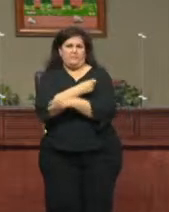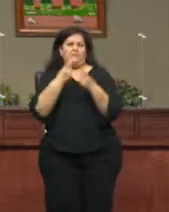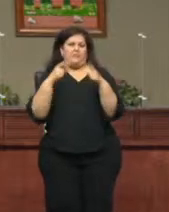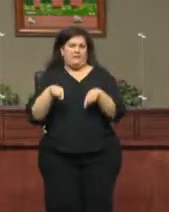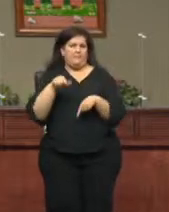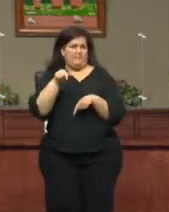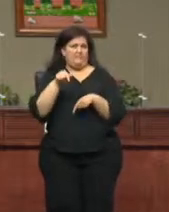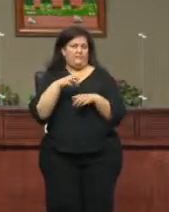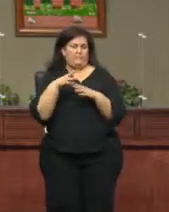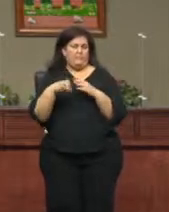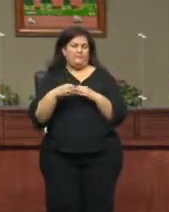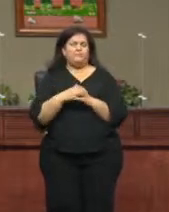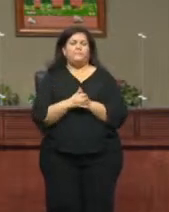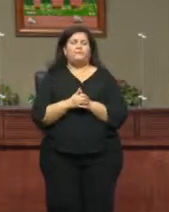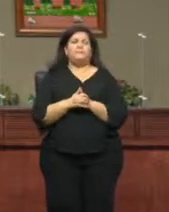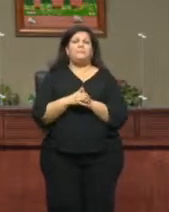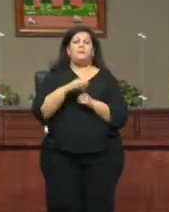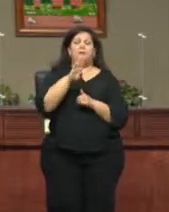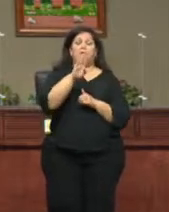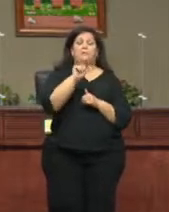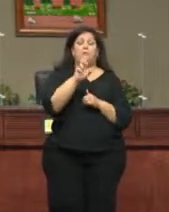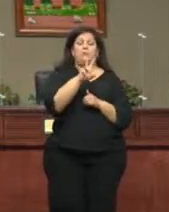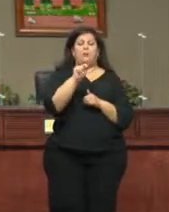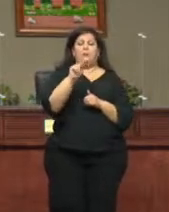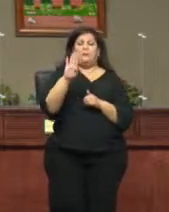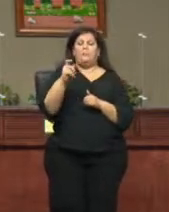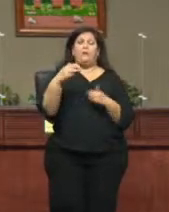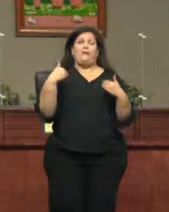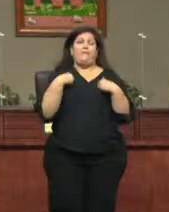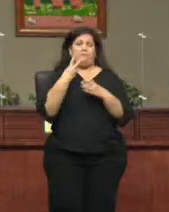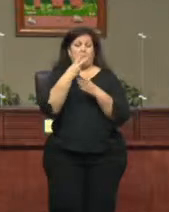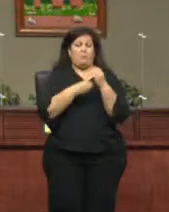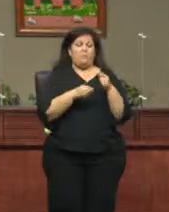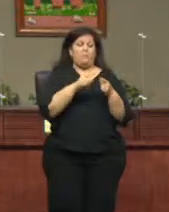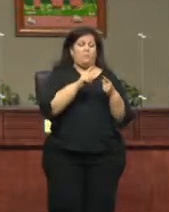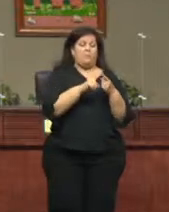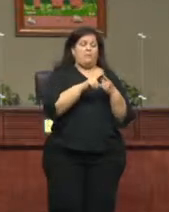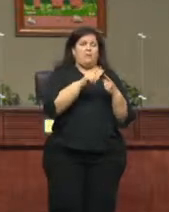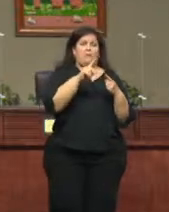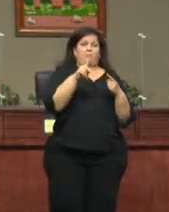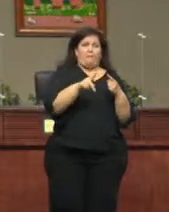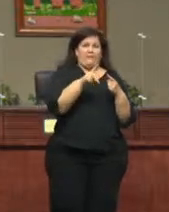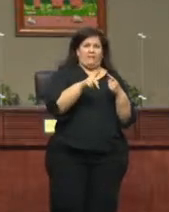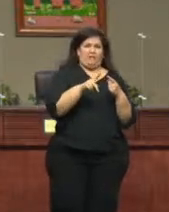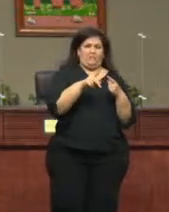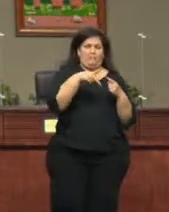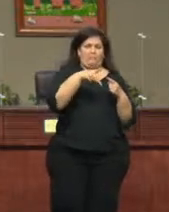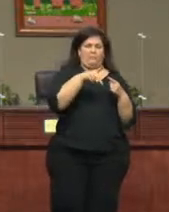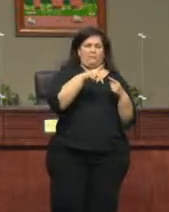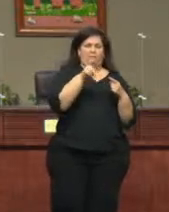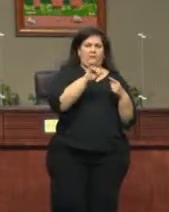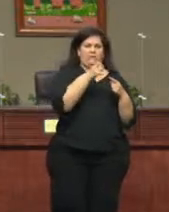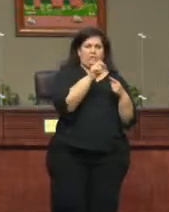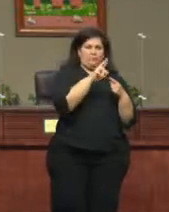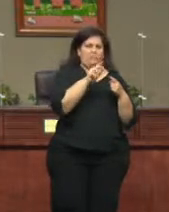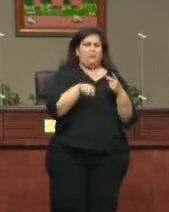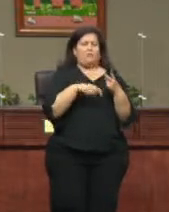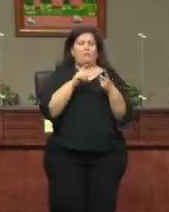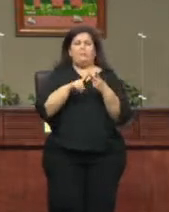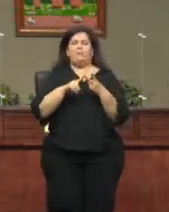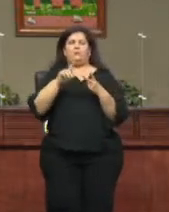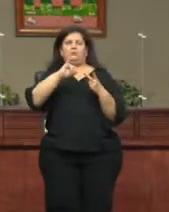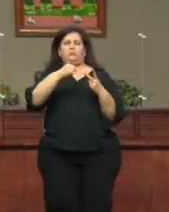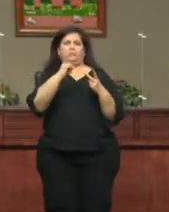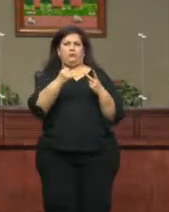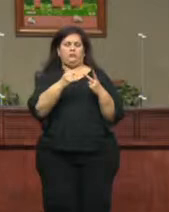Barnett Park offers both the Pfizer and the Johnson & Johnson vaccines. As far as testing is concerned,